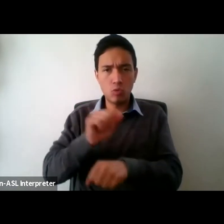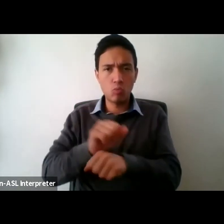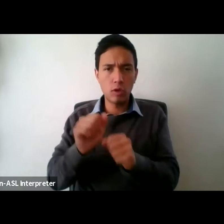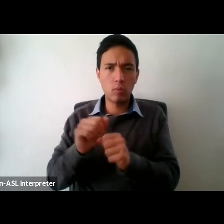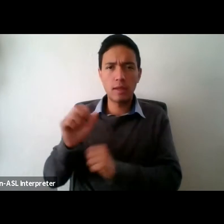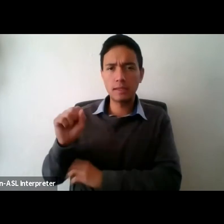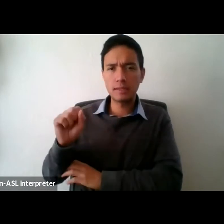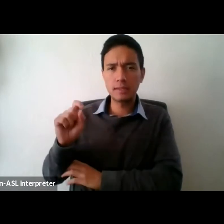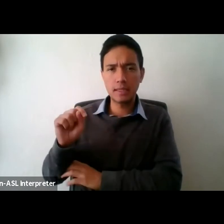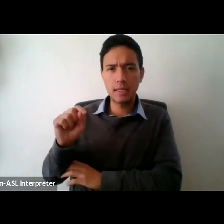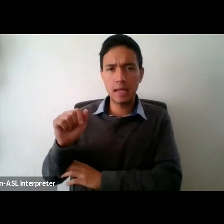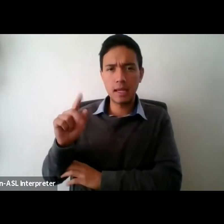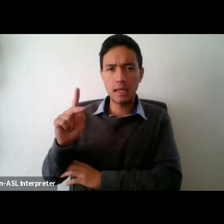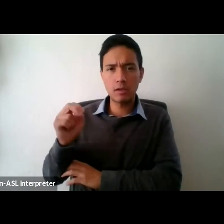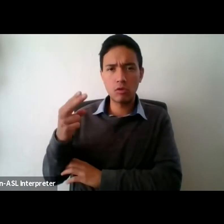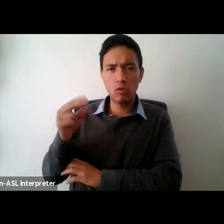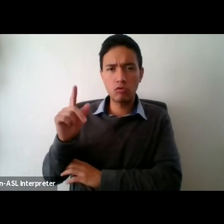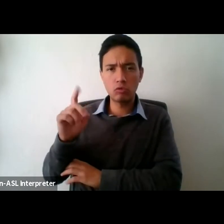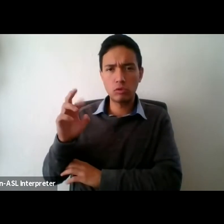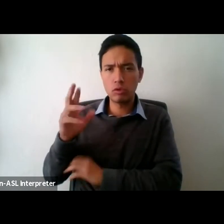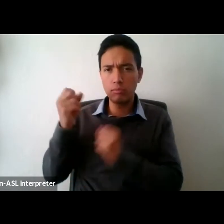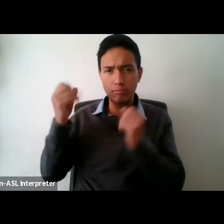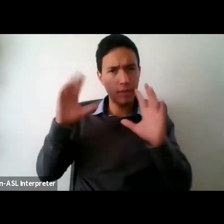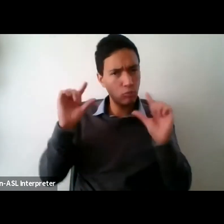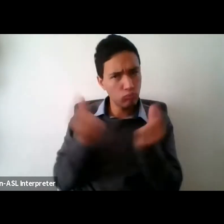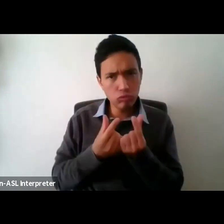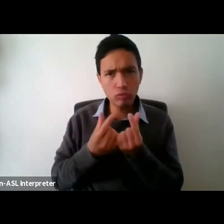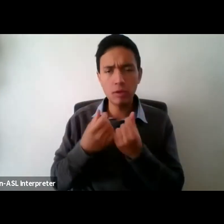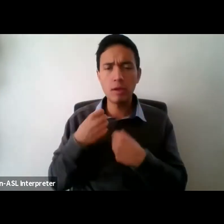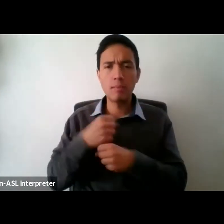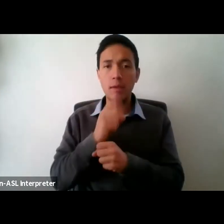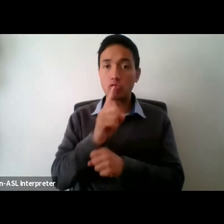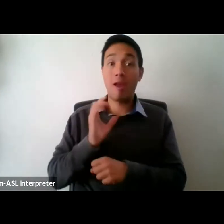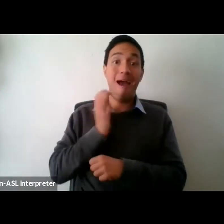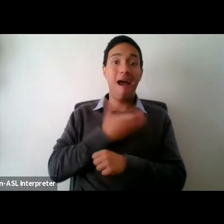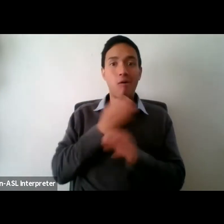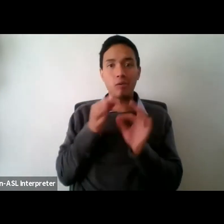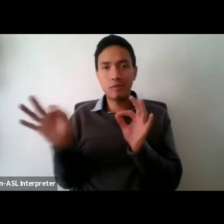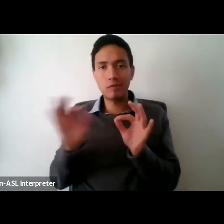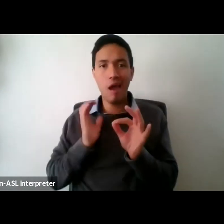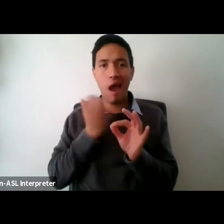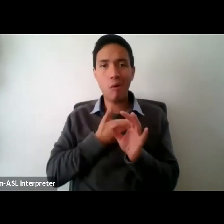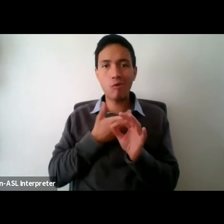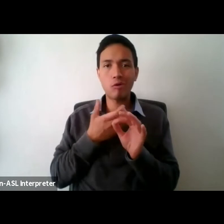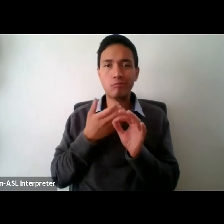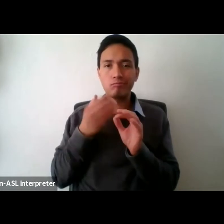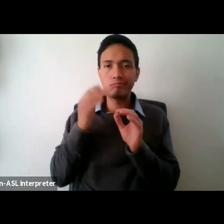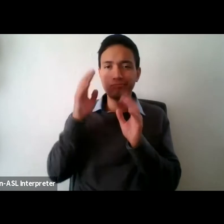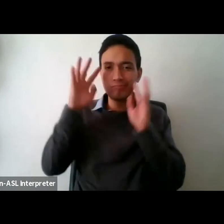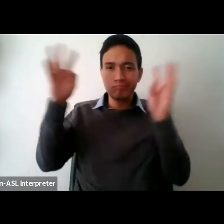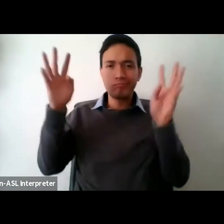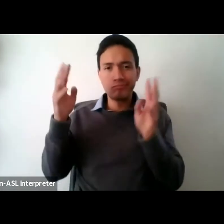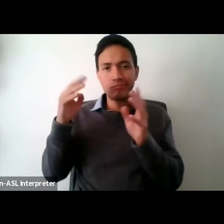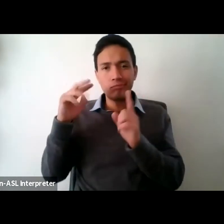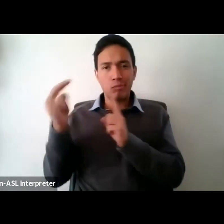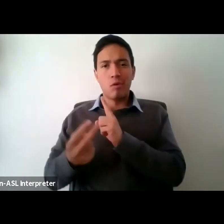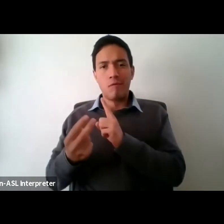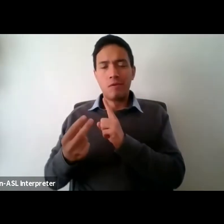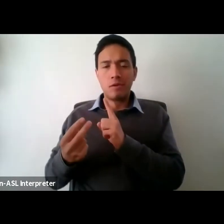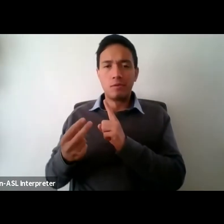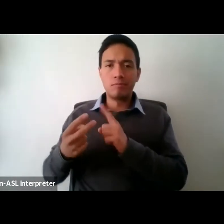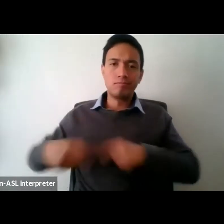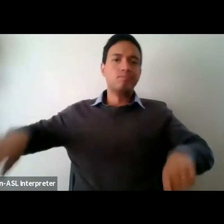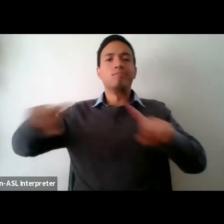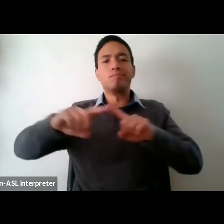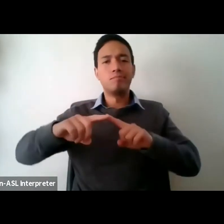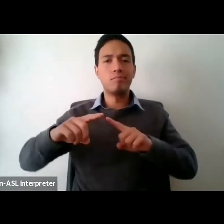our definitions and framework of digital inclusion, a concept that is broadly accepted but has